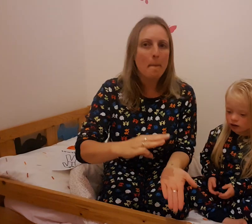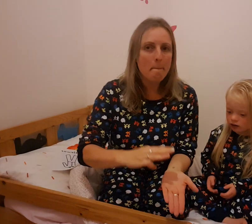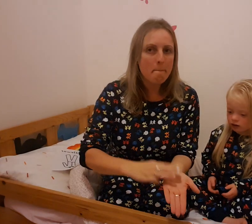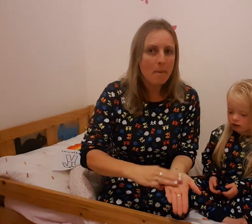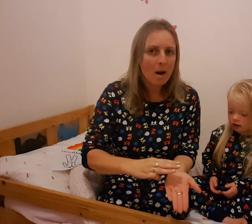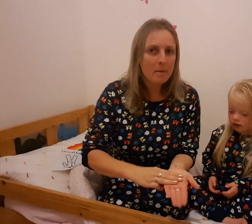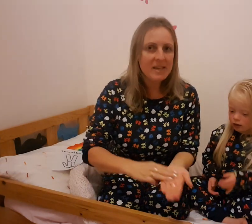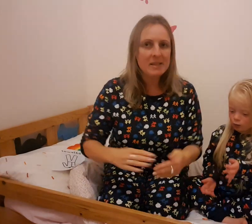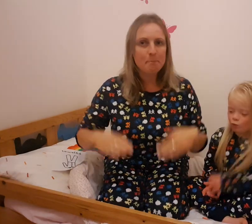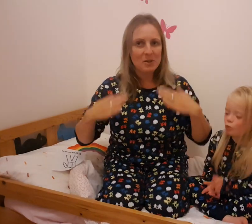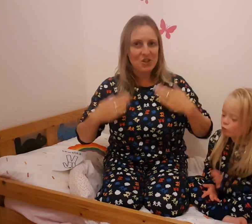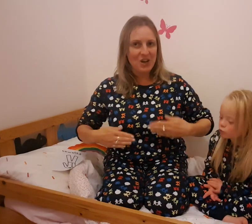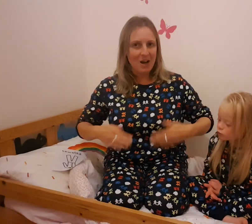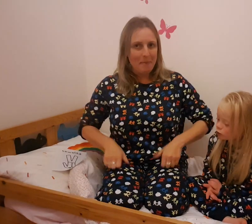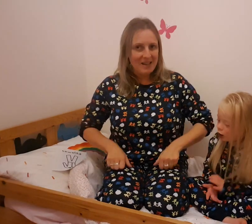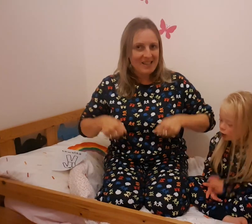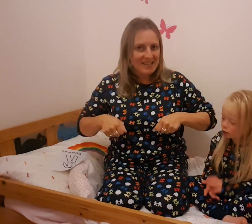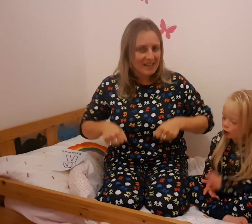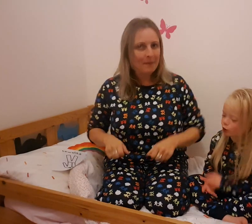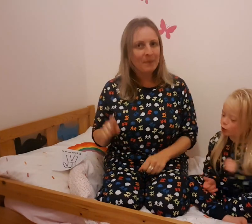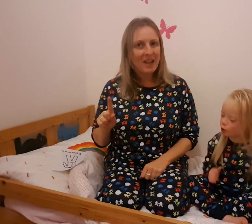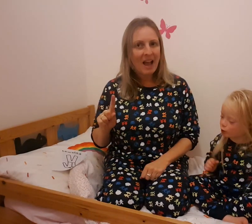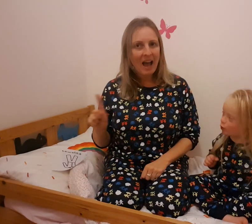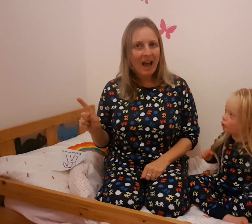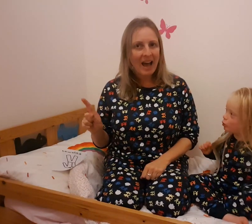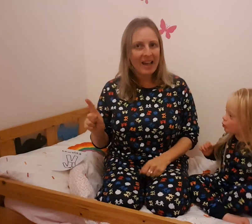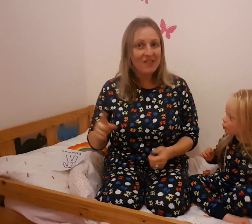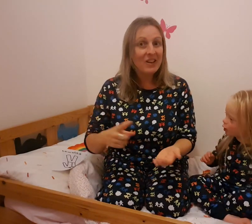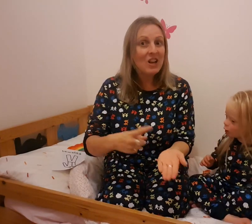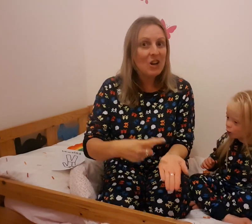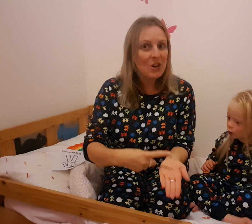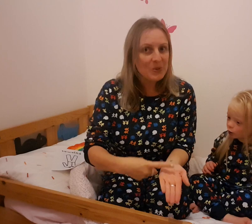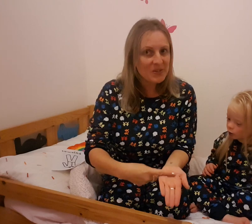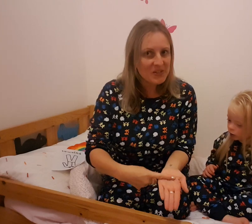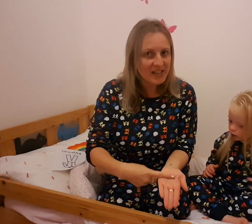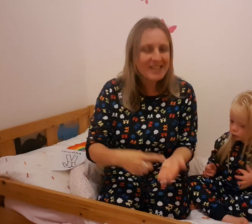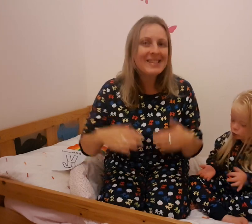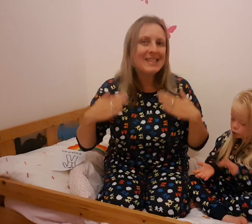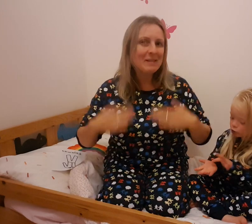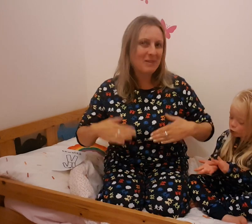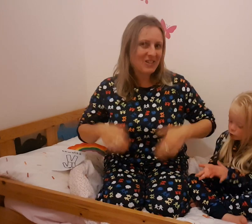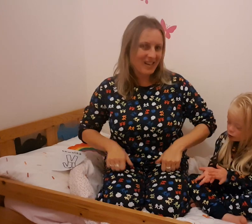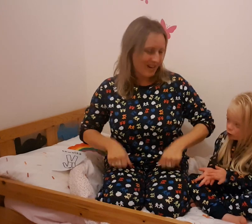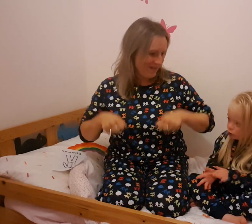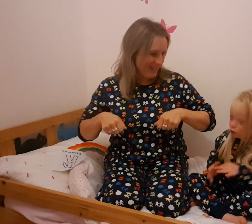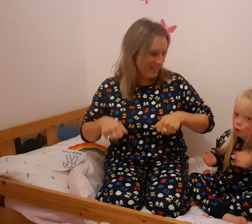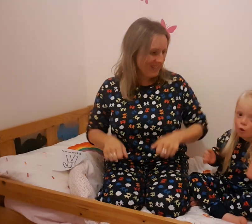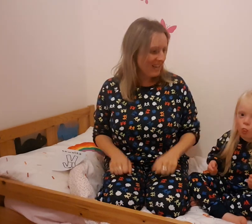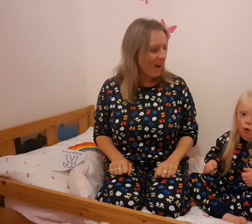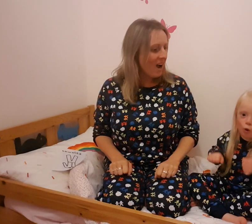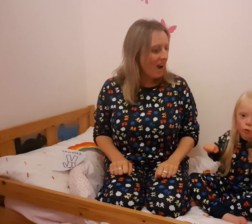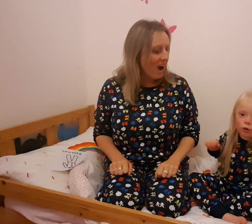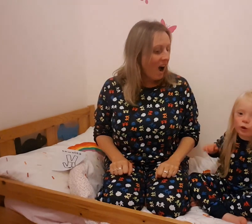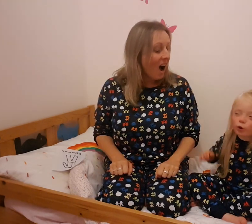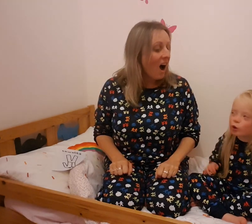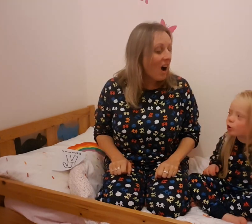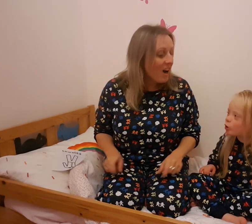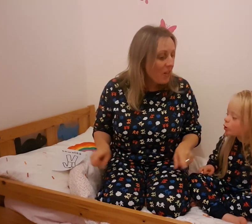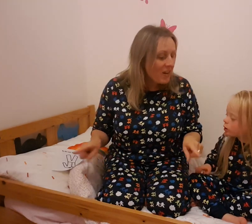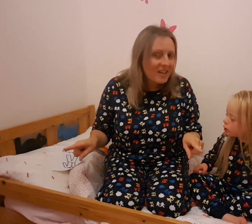Mummy's pyjamas and Lucinda's pyjamas are the